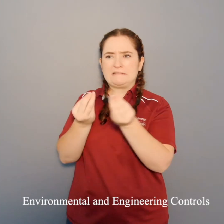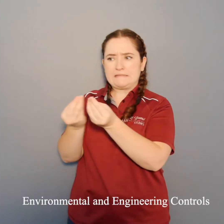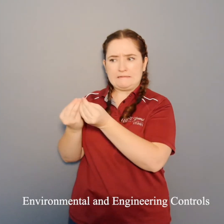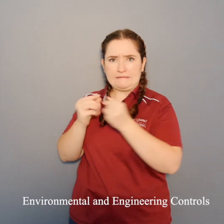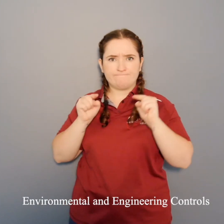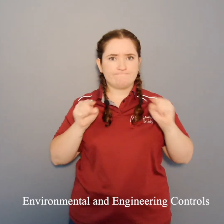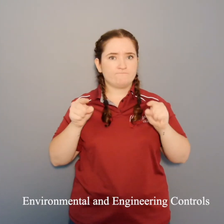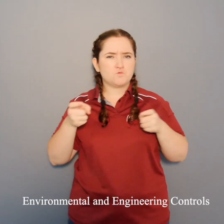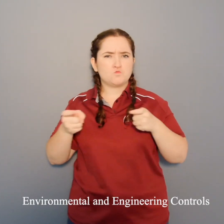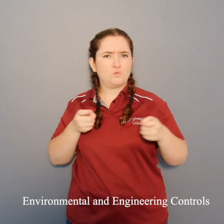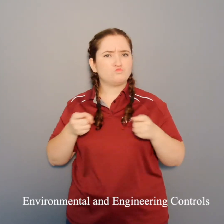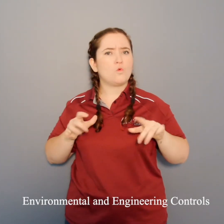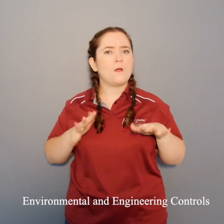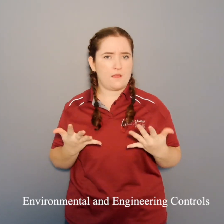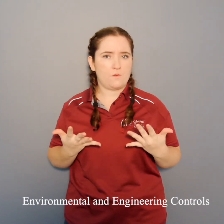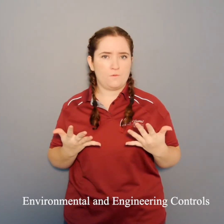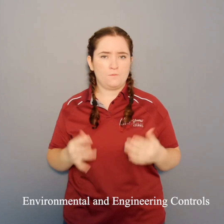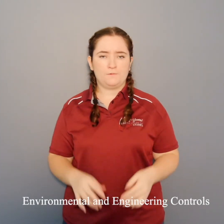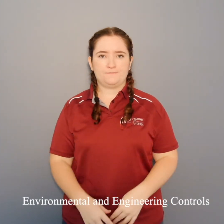Environmental and engineering controls.